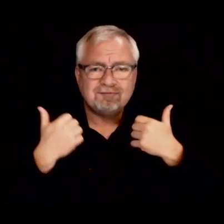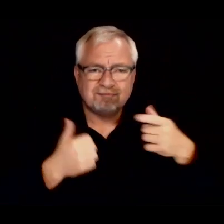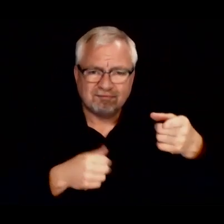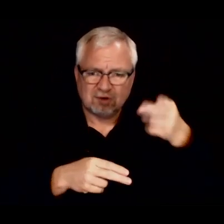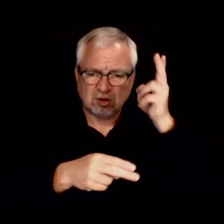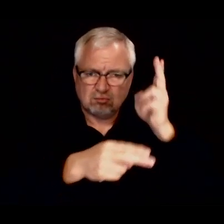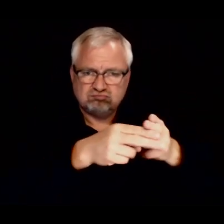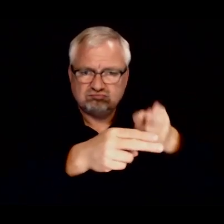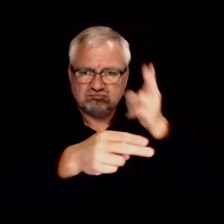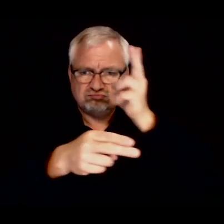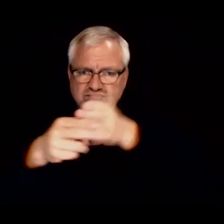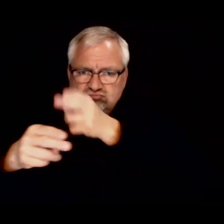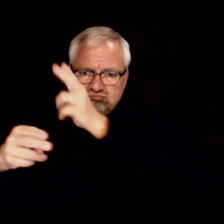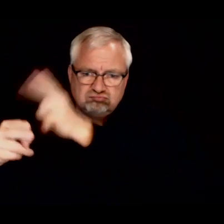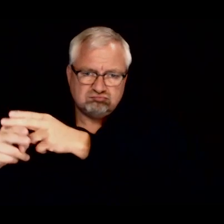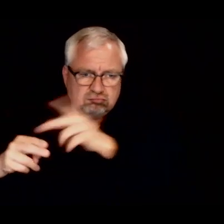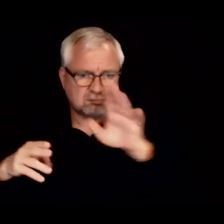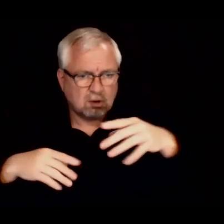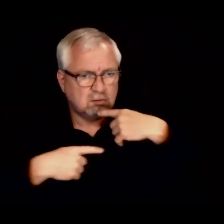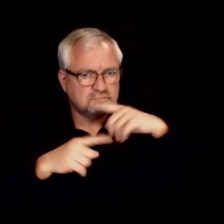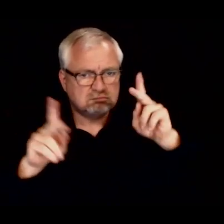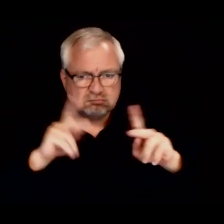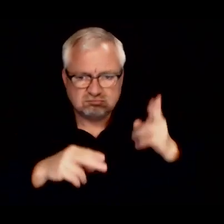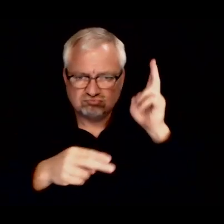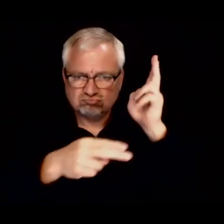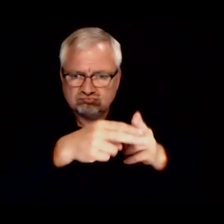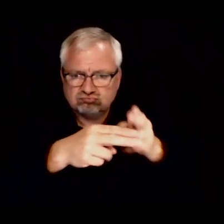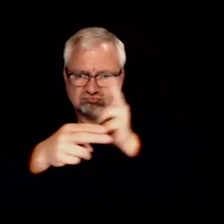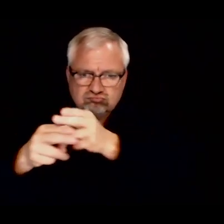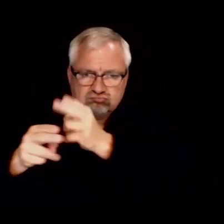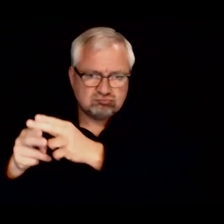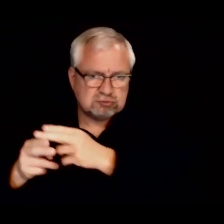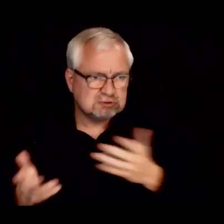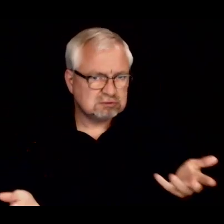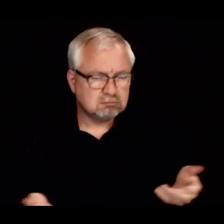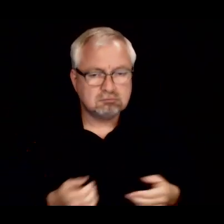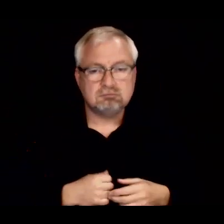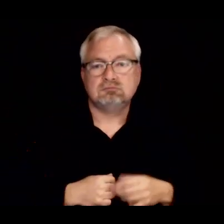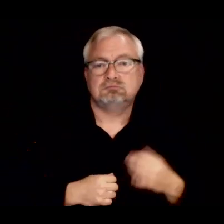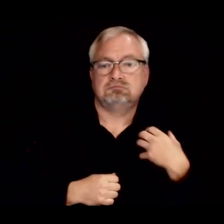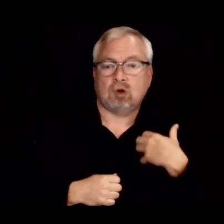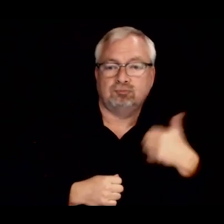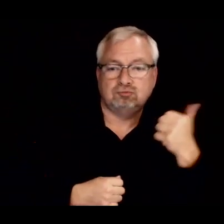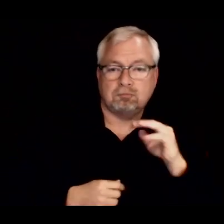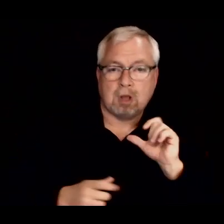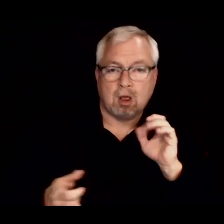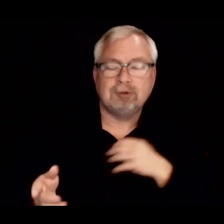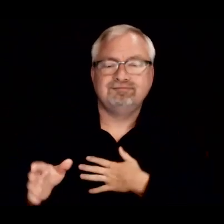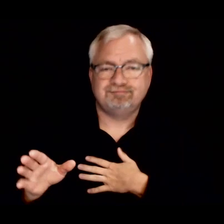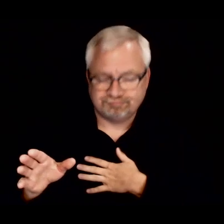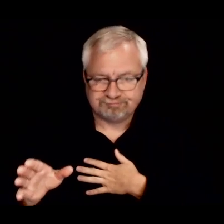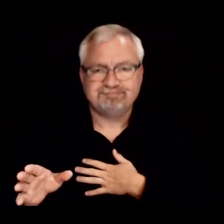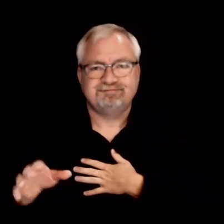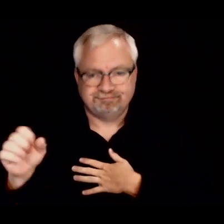This is Commissioner Malcolm. I think we had heard that question about